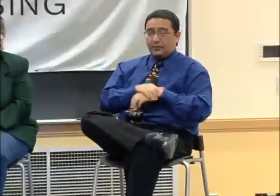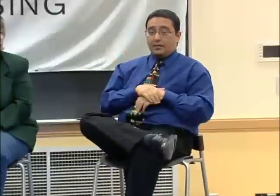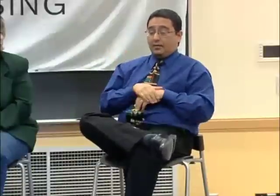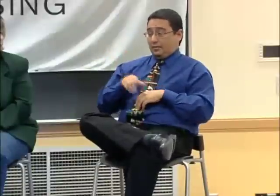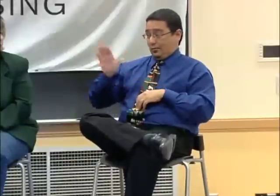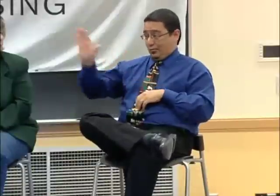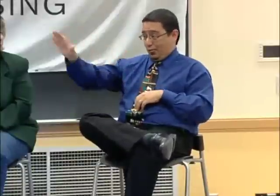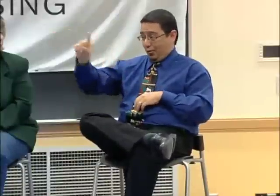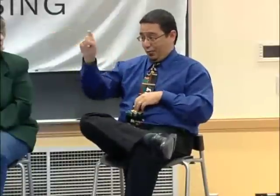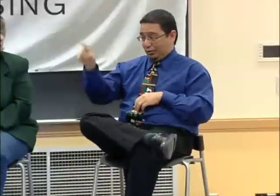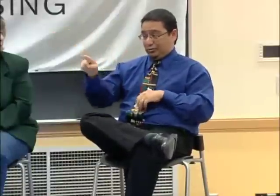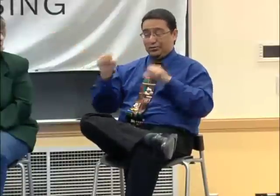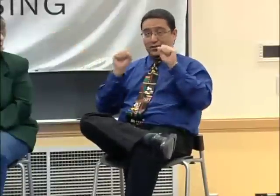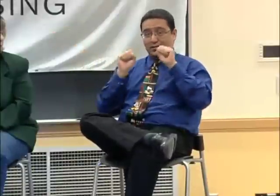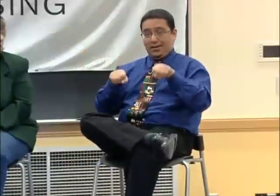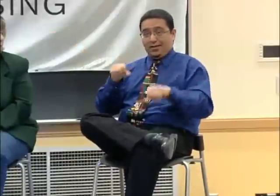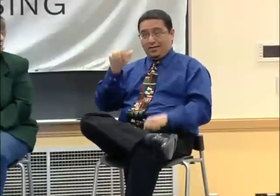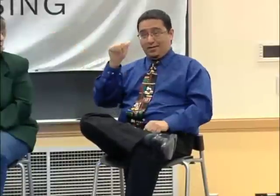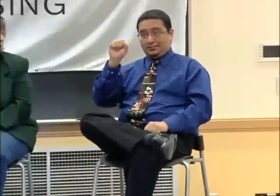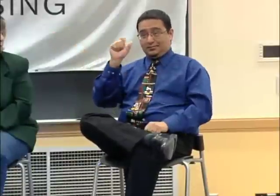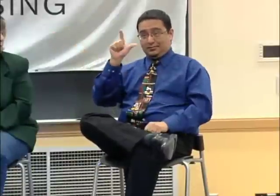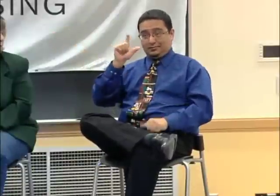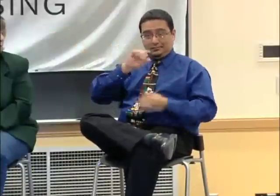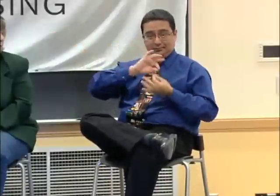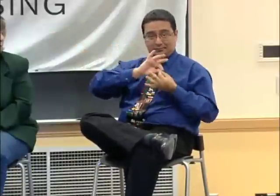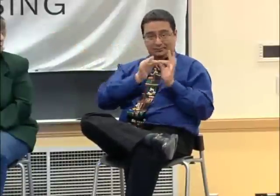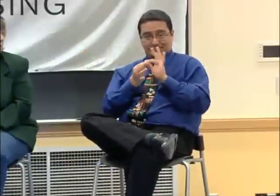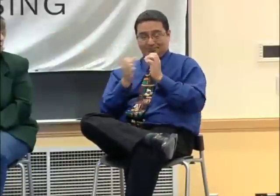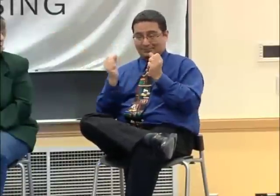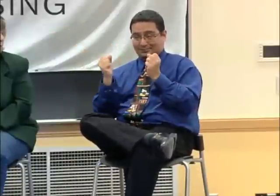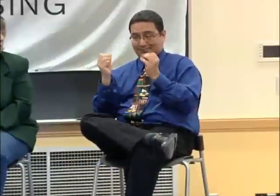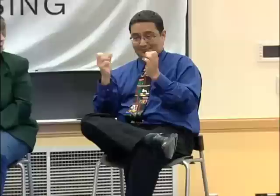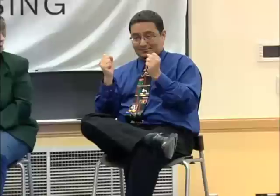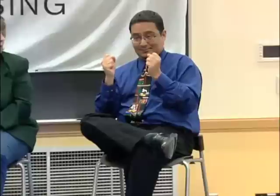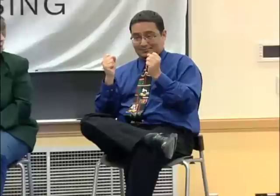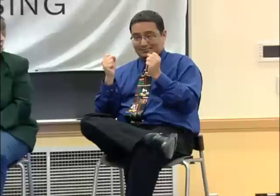of grammar. And your question is, can it be interpreted into